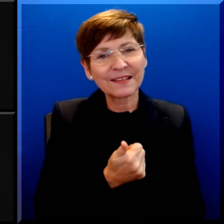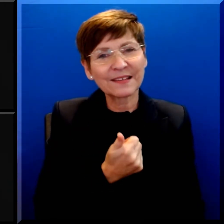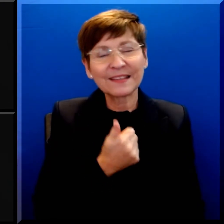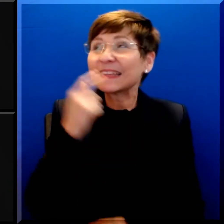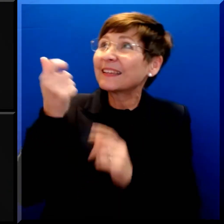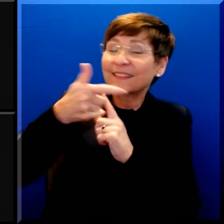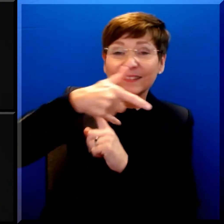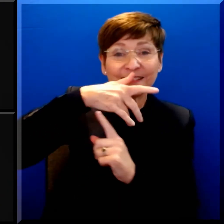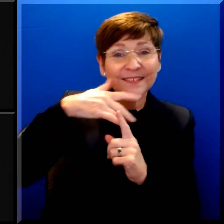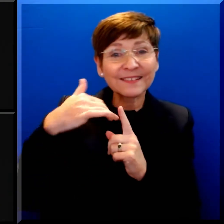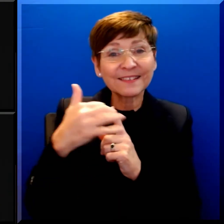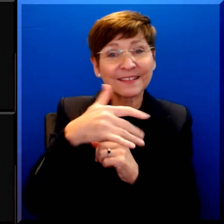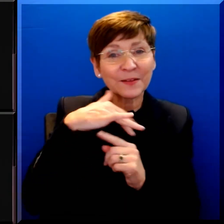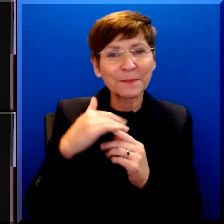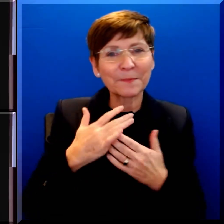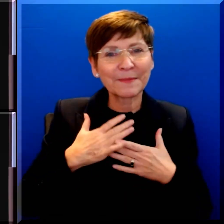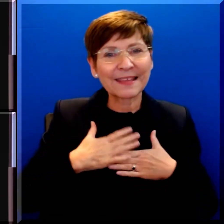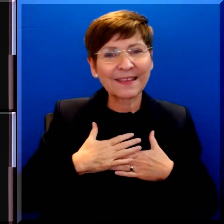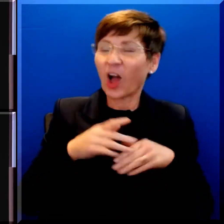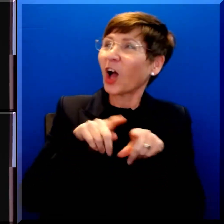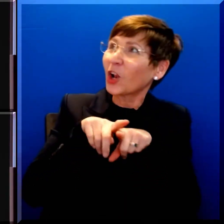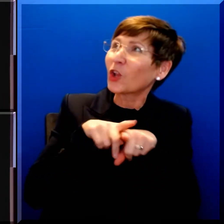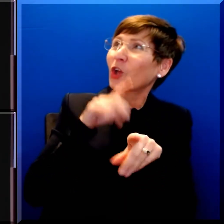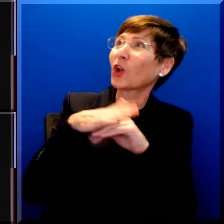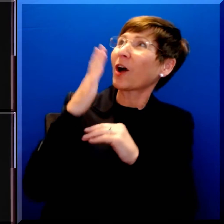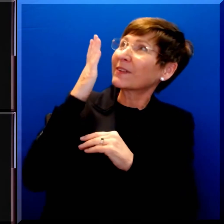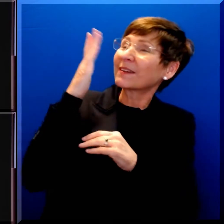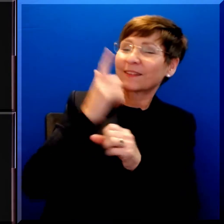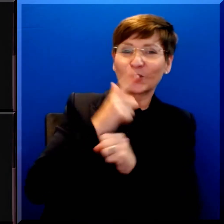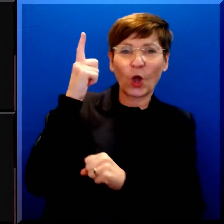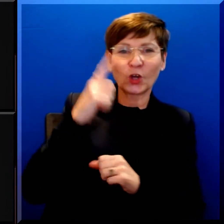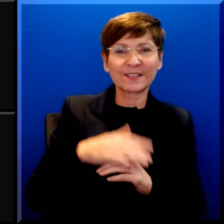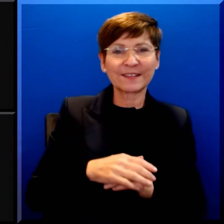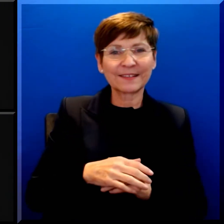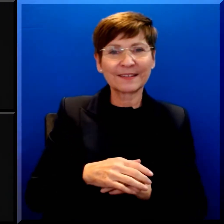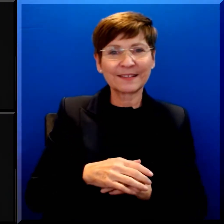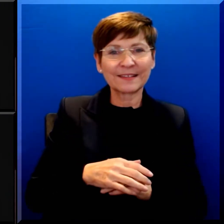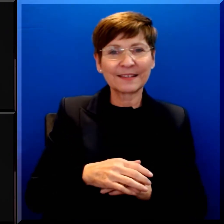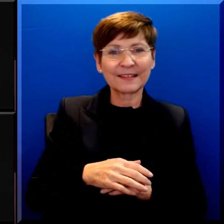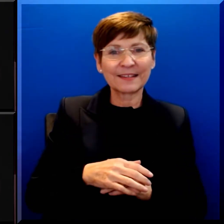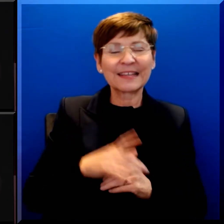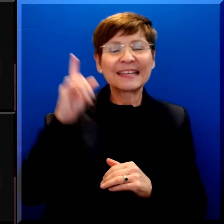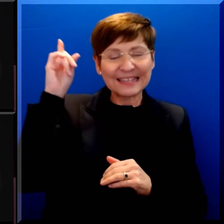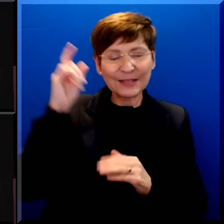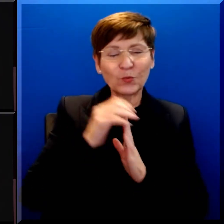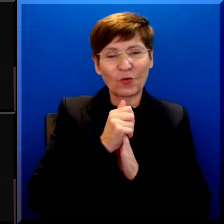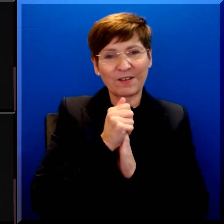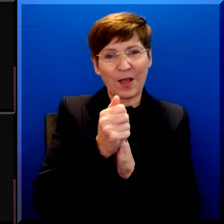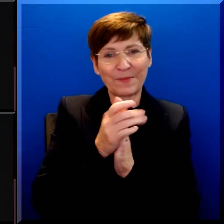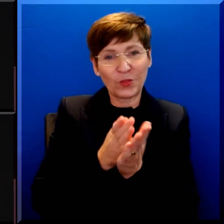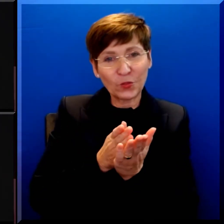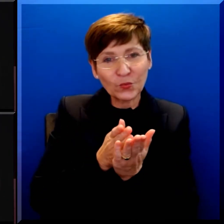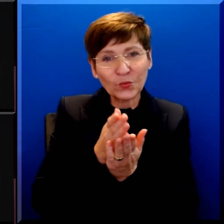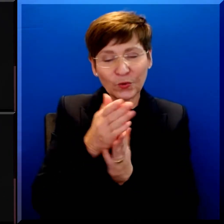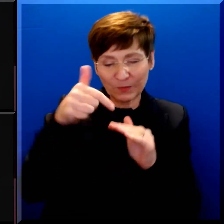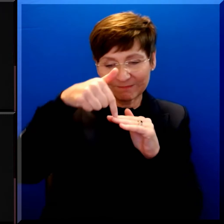the palm of your hand, and he's carrying you, and you're learning new things about the character of God that don't have to do with your circumstances. And he takes you to a